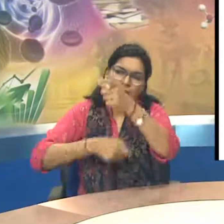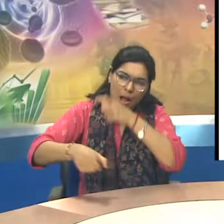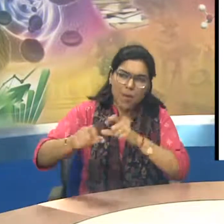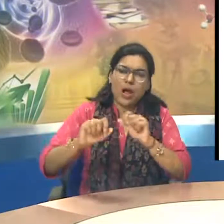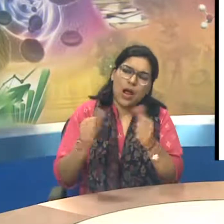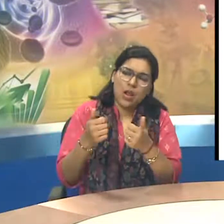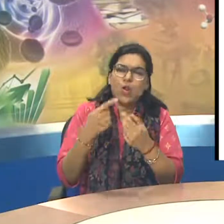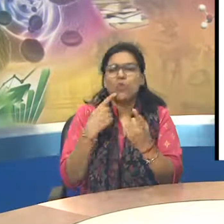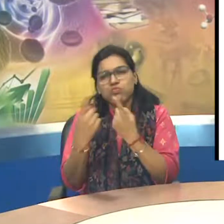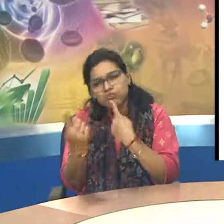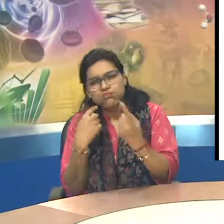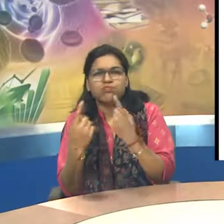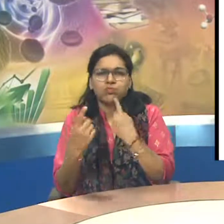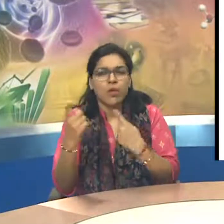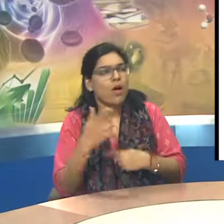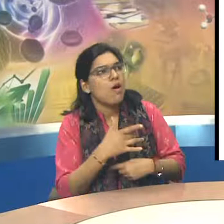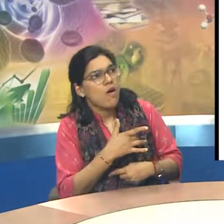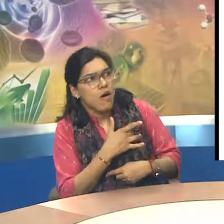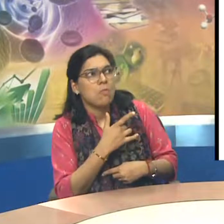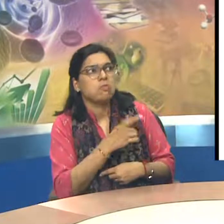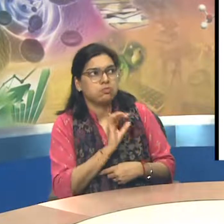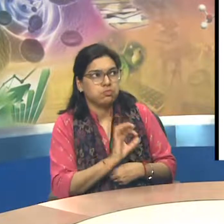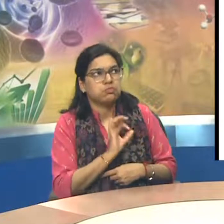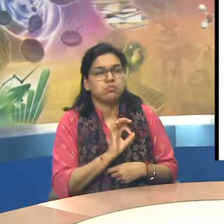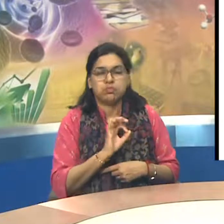business to operate